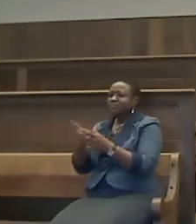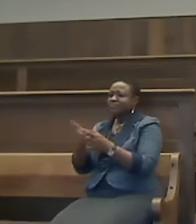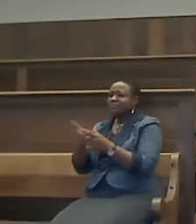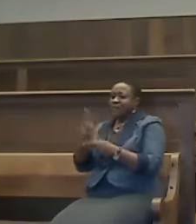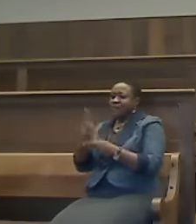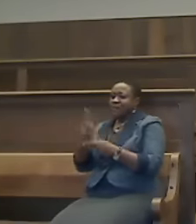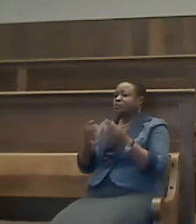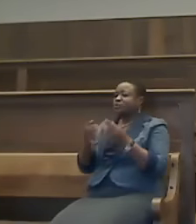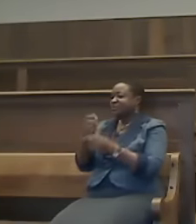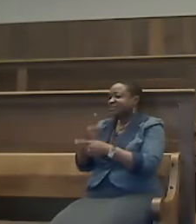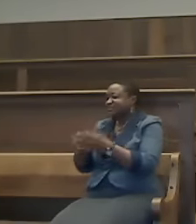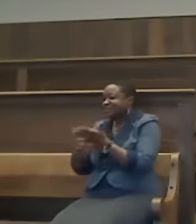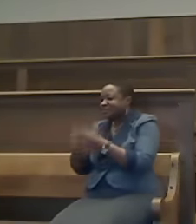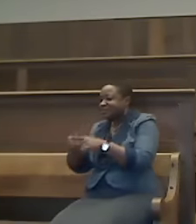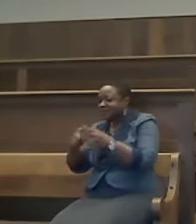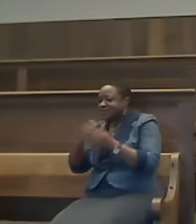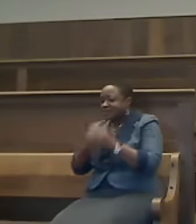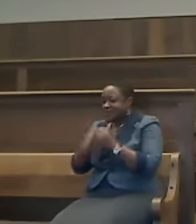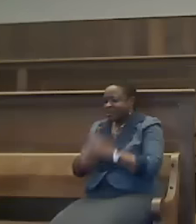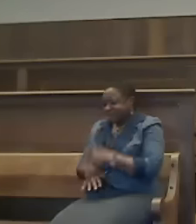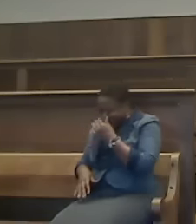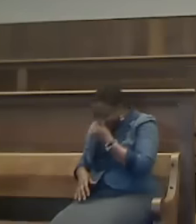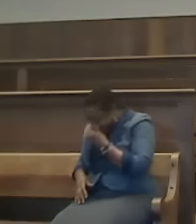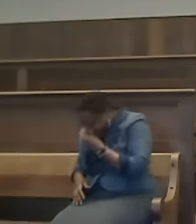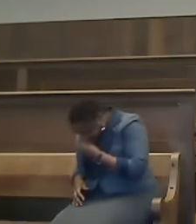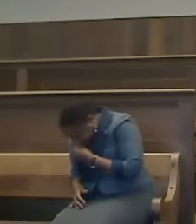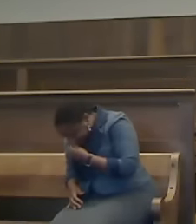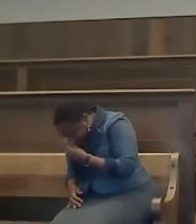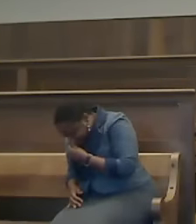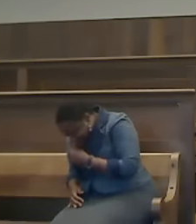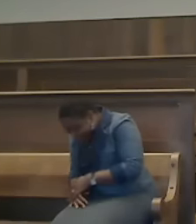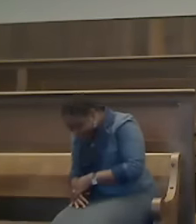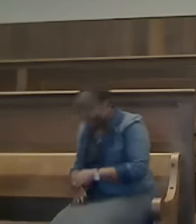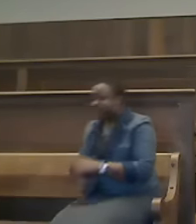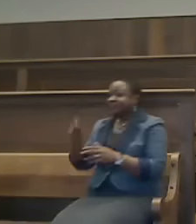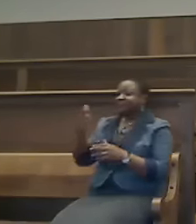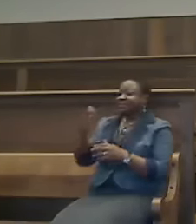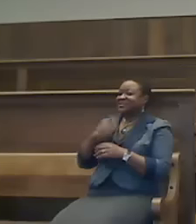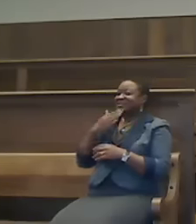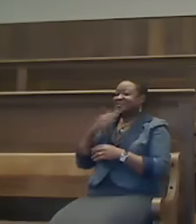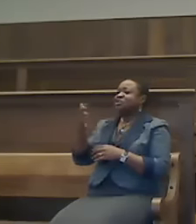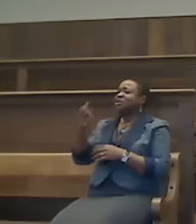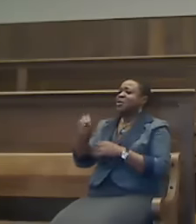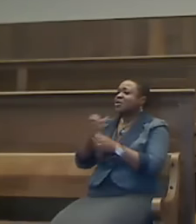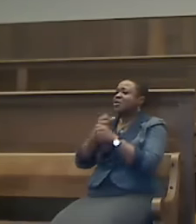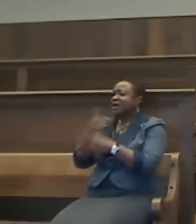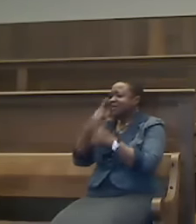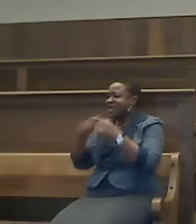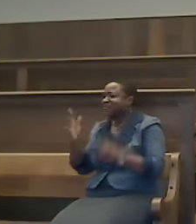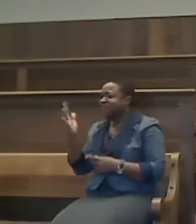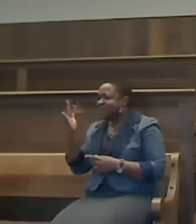symptoms. Why would GMOs cause allergic reactions? Well, there's